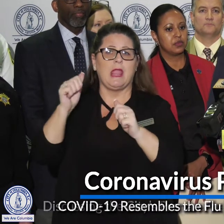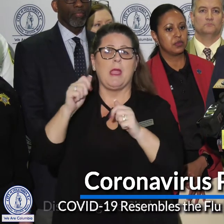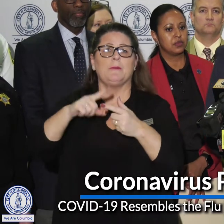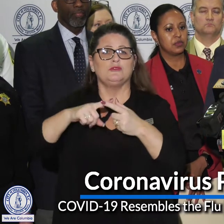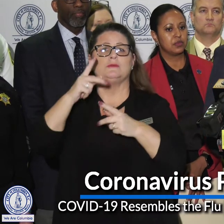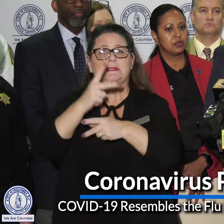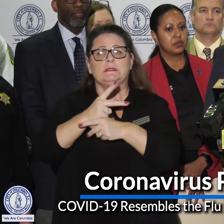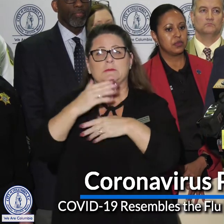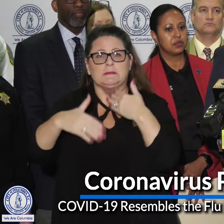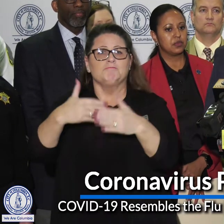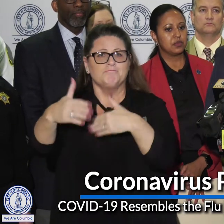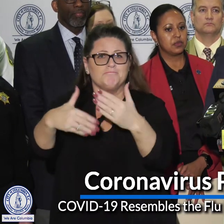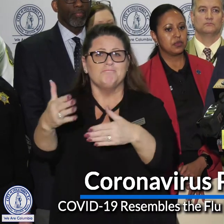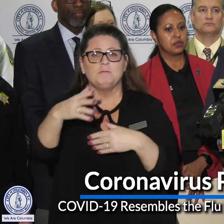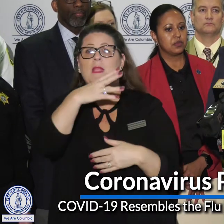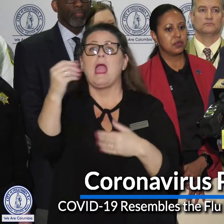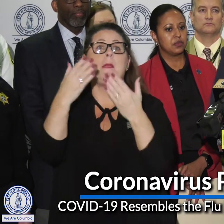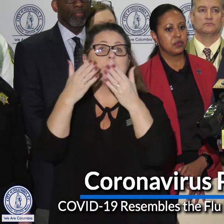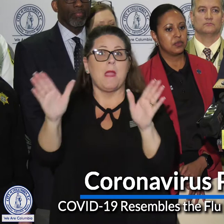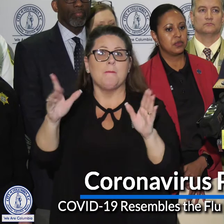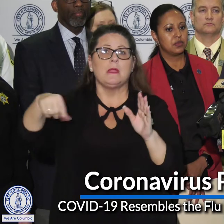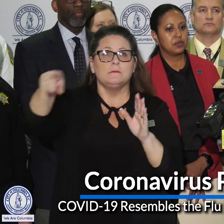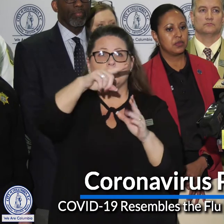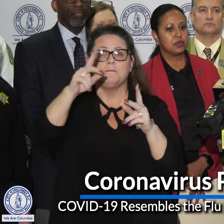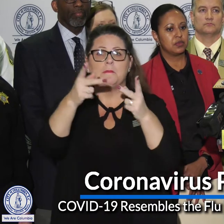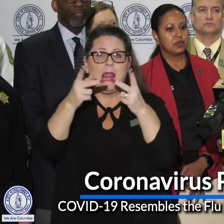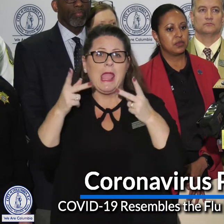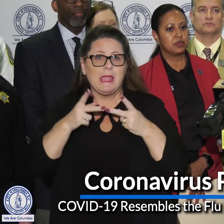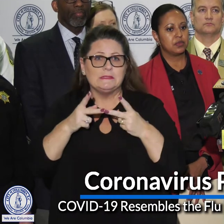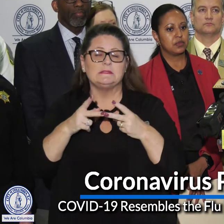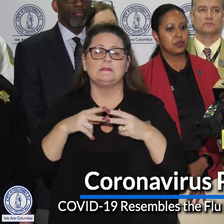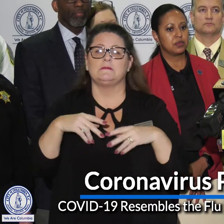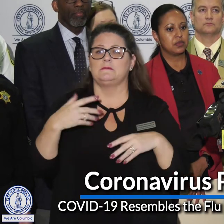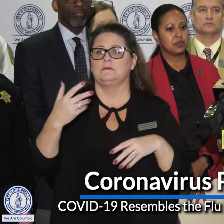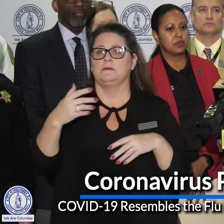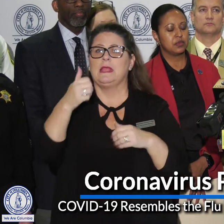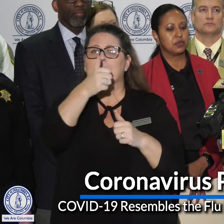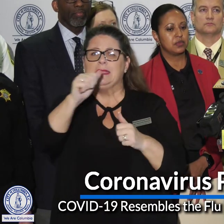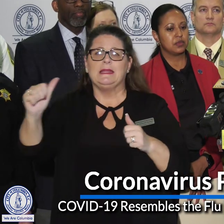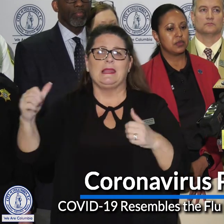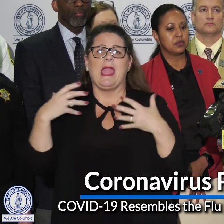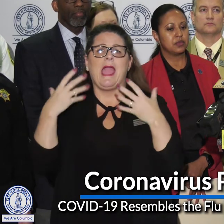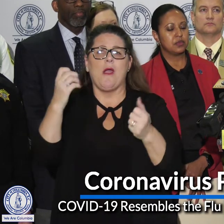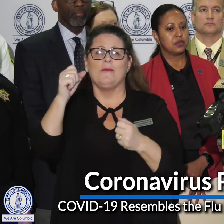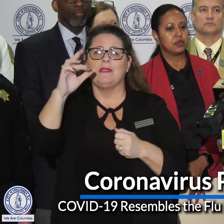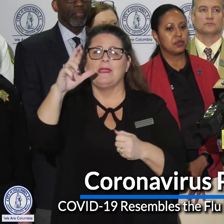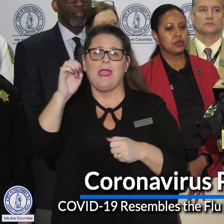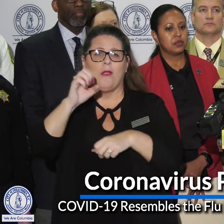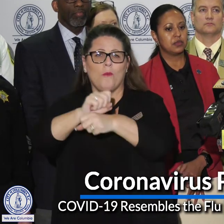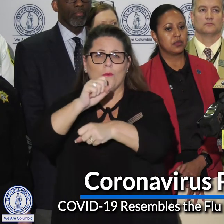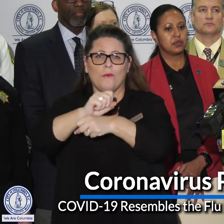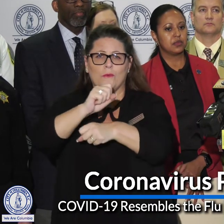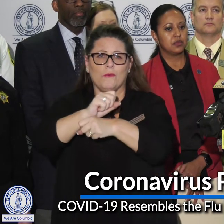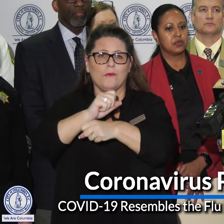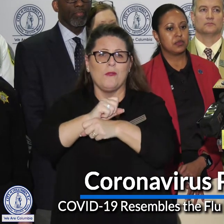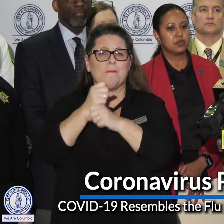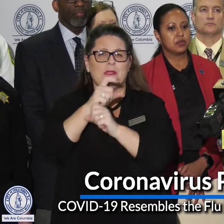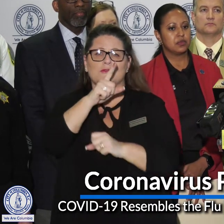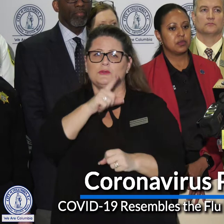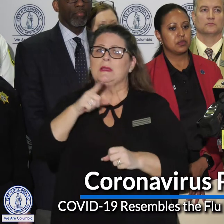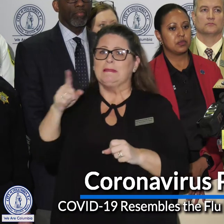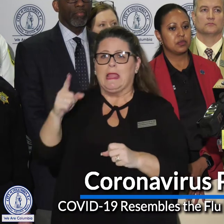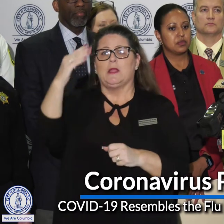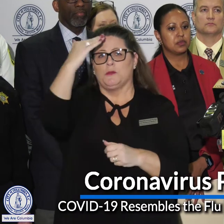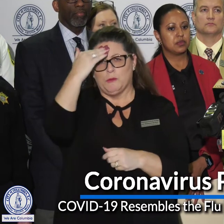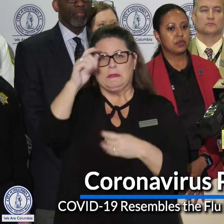working effectively. We're going to make sure that our healthcare workers obviously have the tools that they need to move forward.